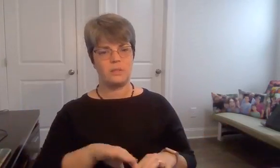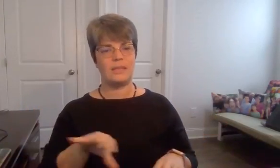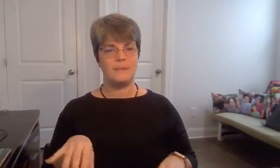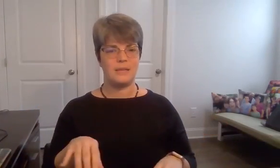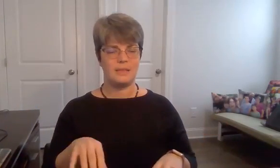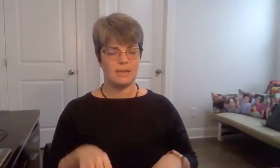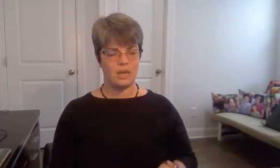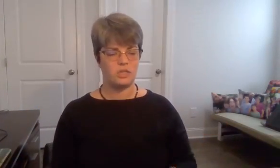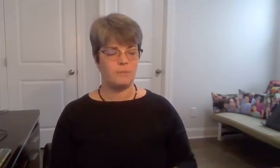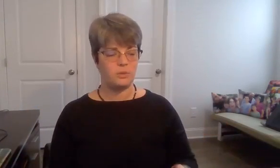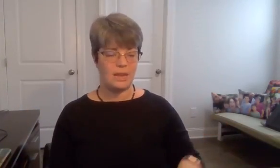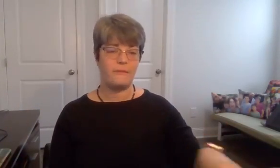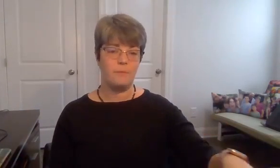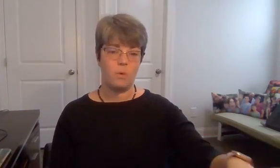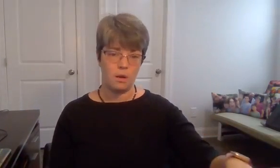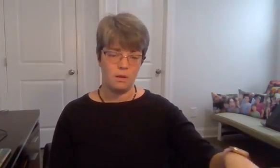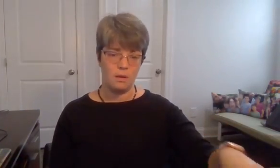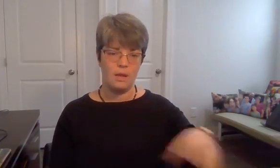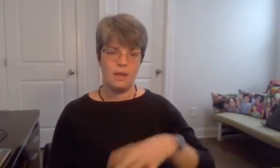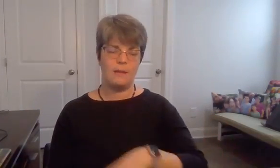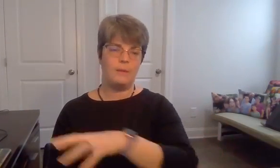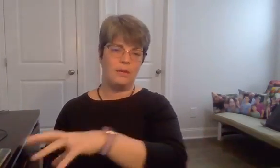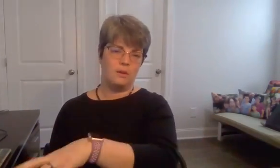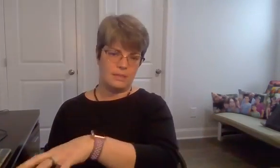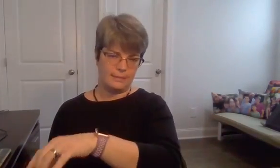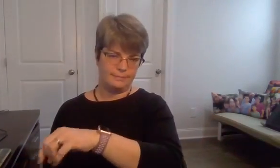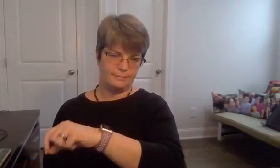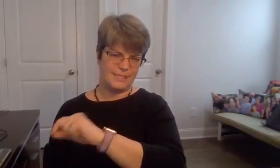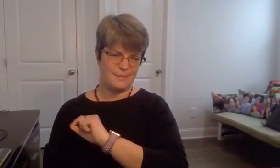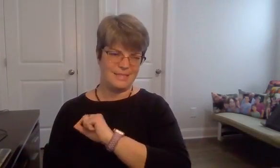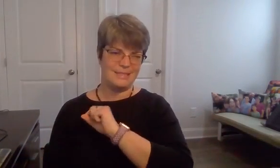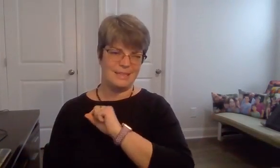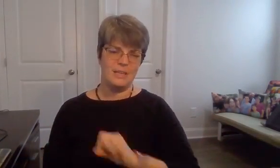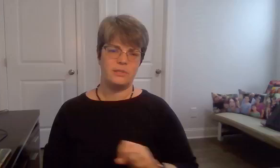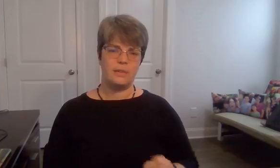they can make that connection between having more and being all done. Does that make sense? So